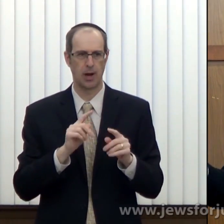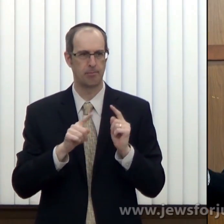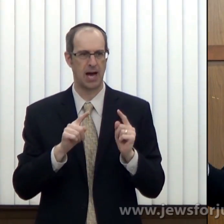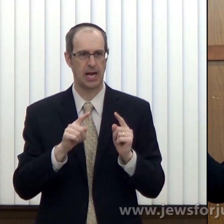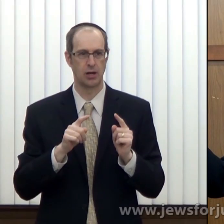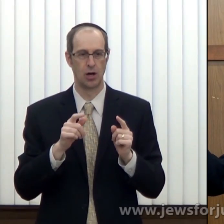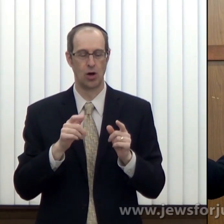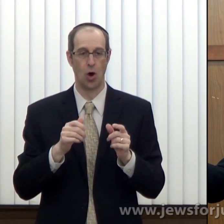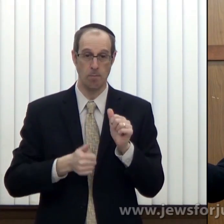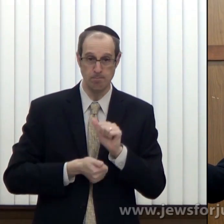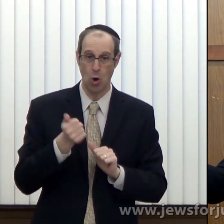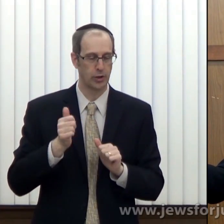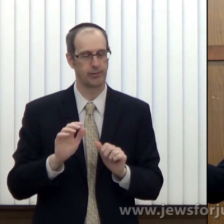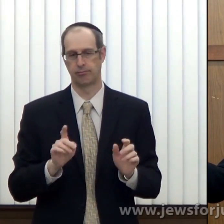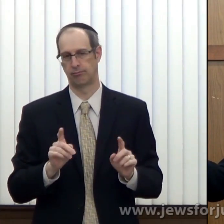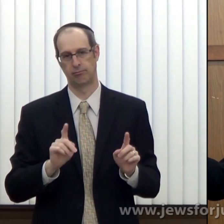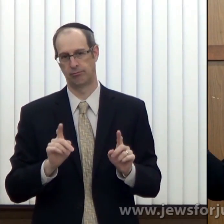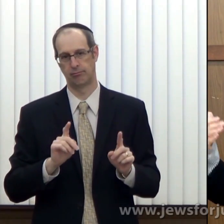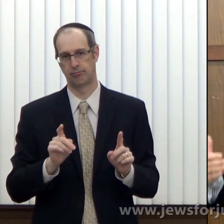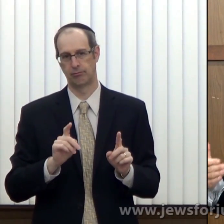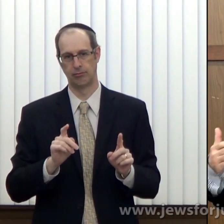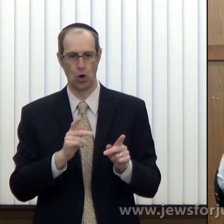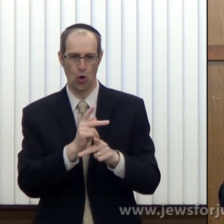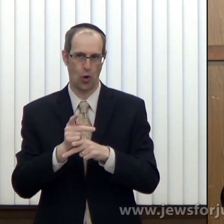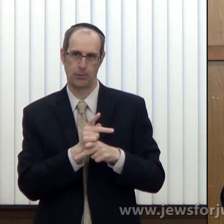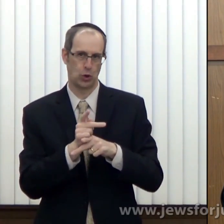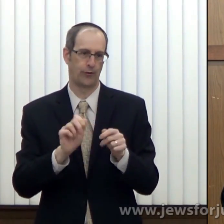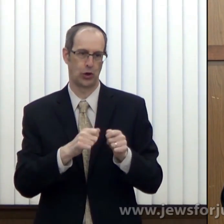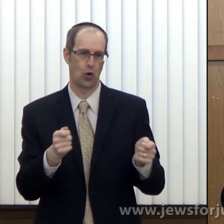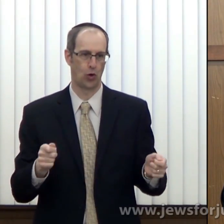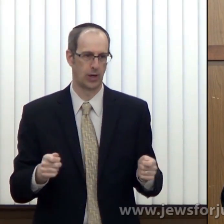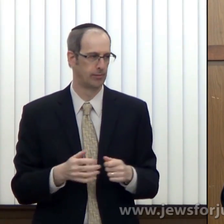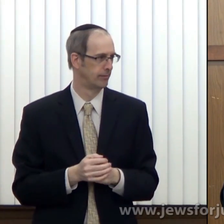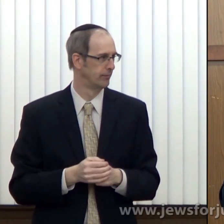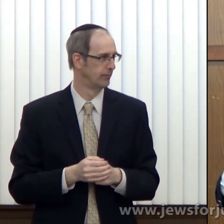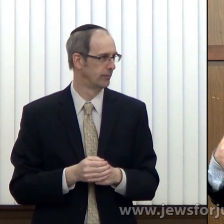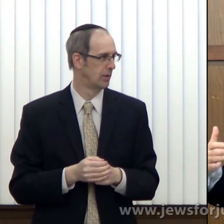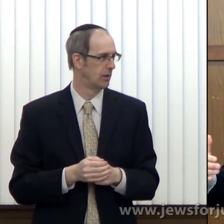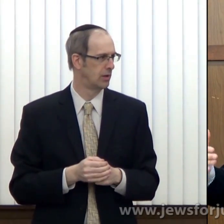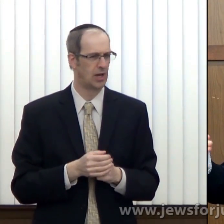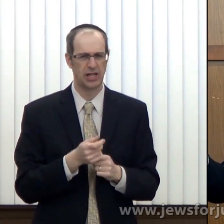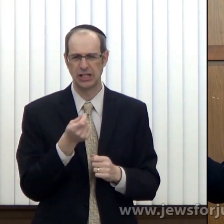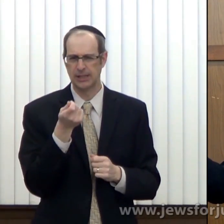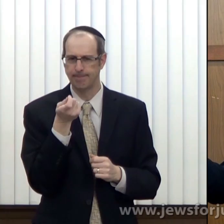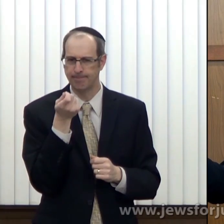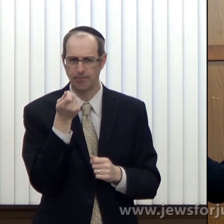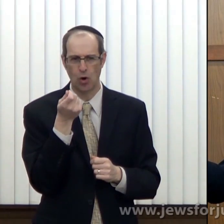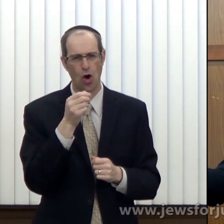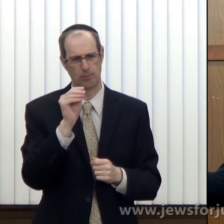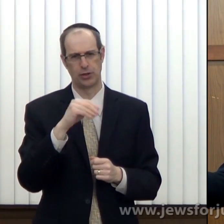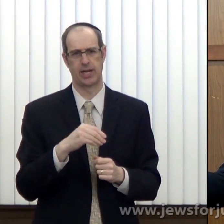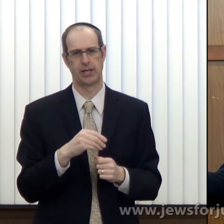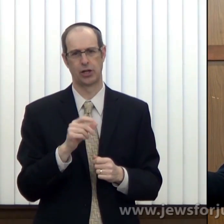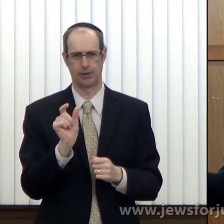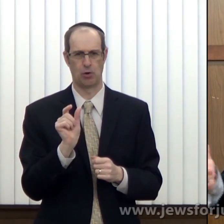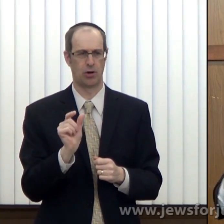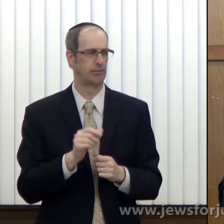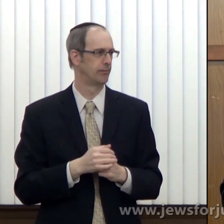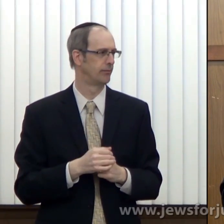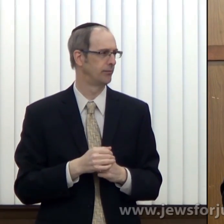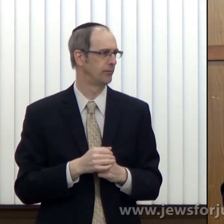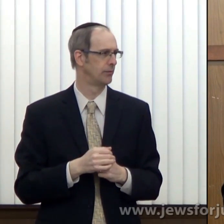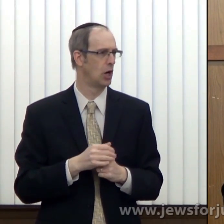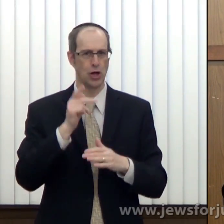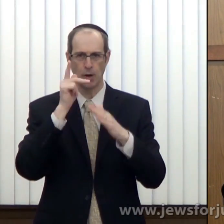a majority of the Jewish people today who observe the Torah. It's a small percentage.